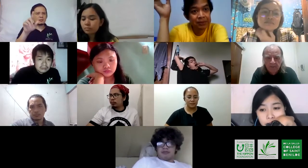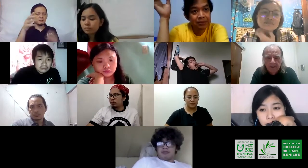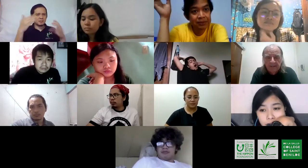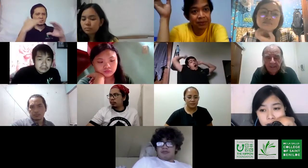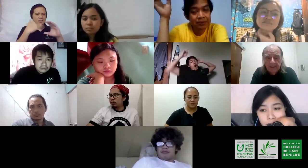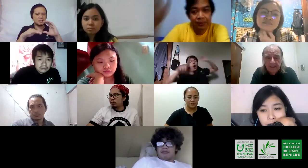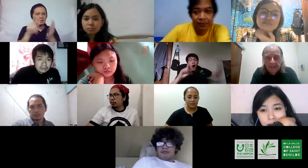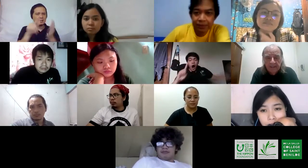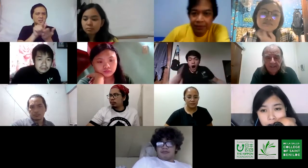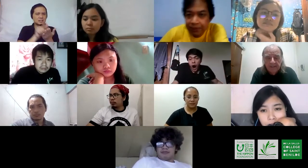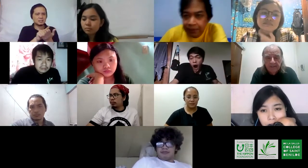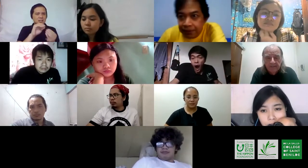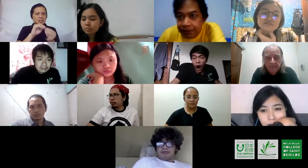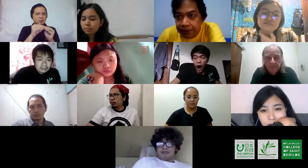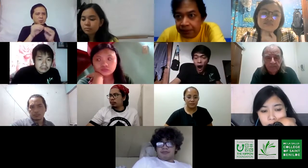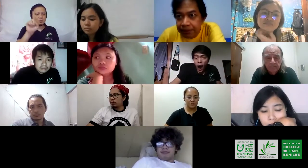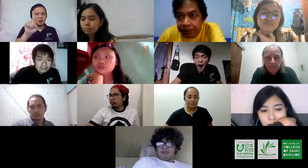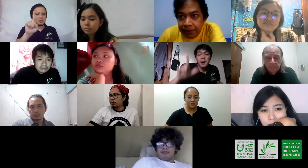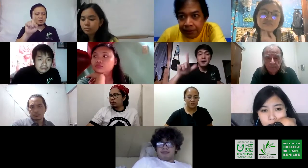1, right?